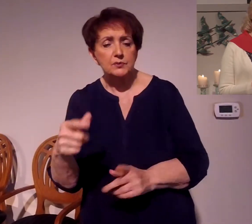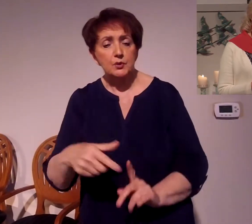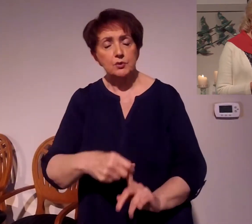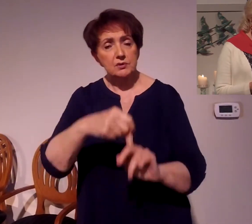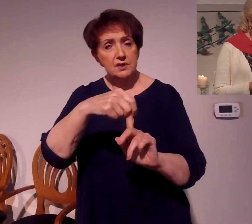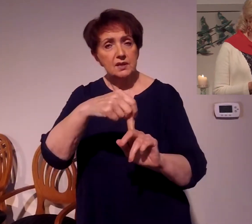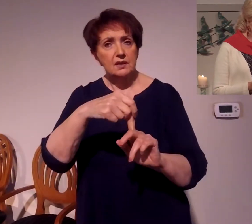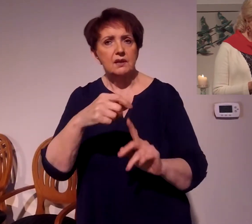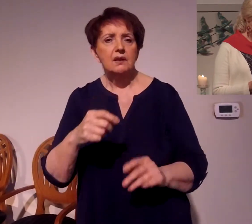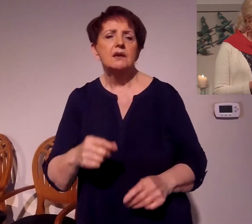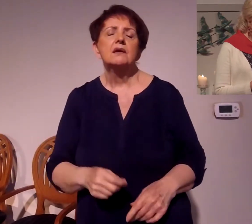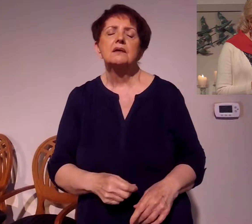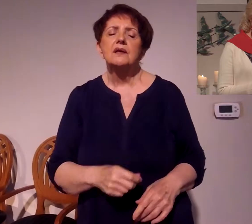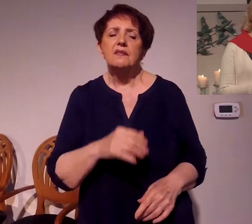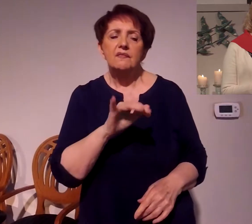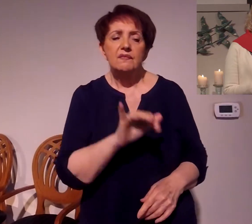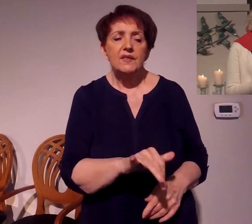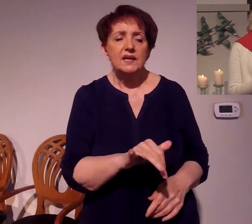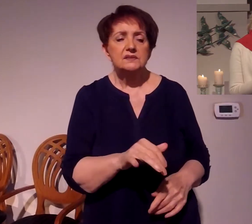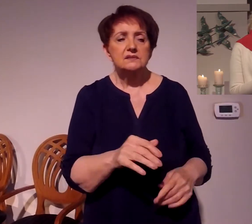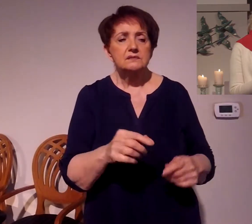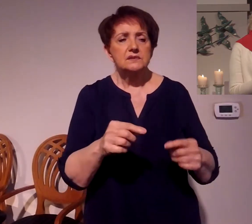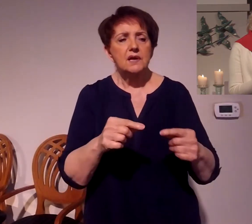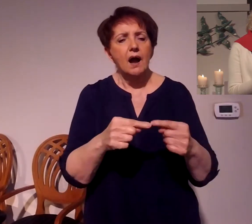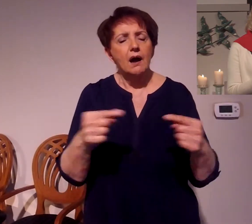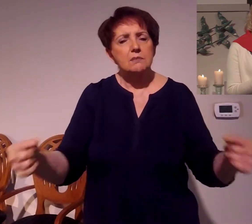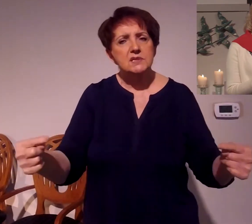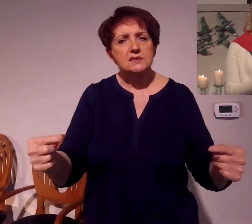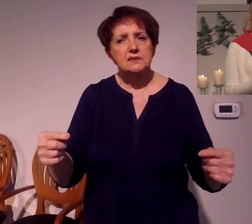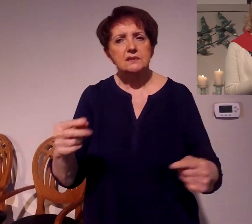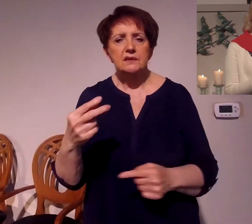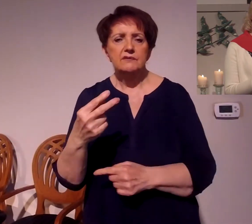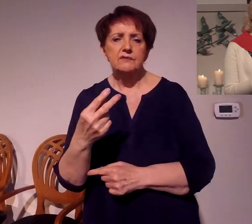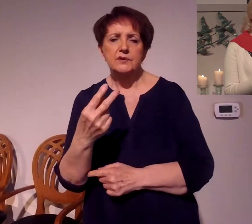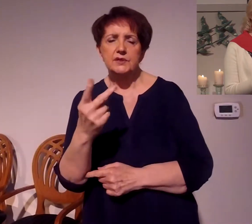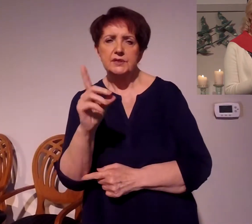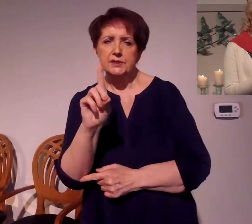the alternative to dualism.